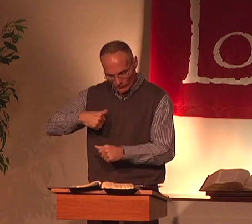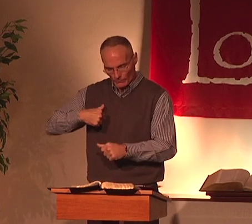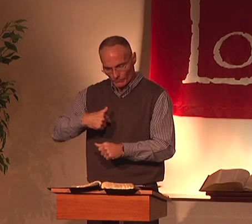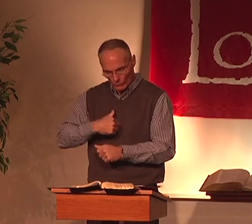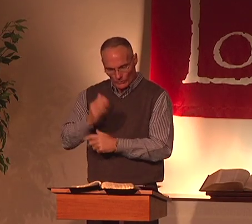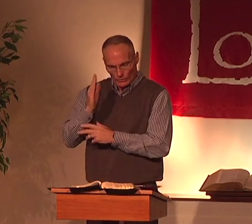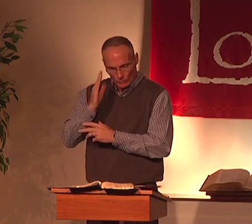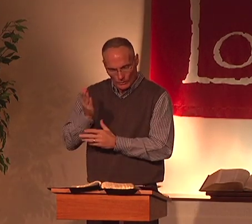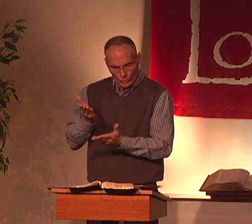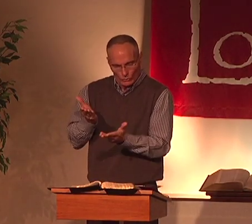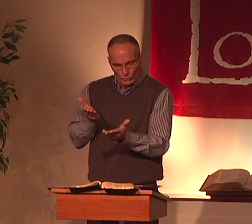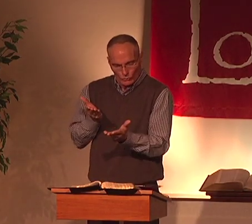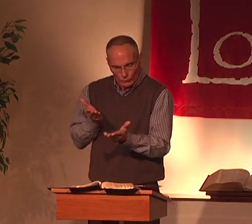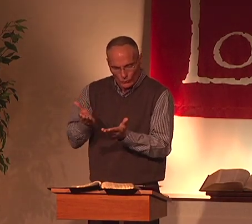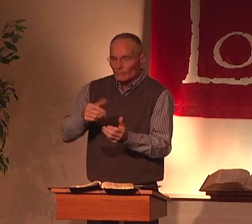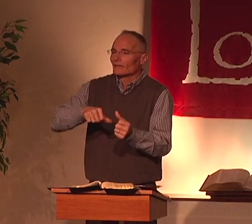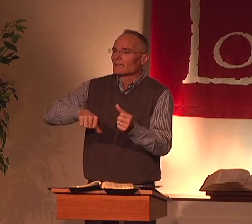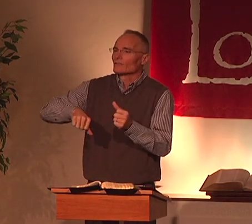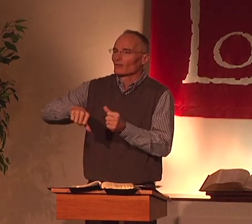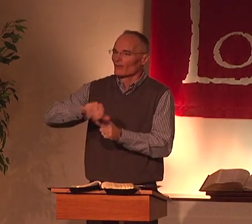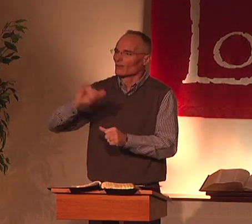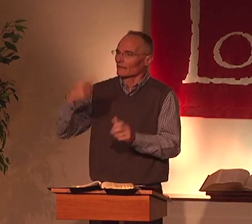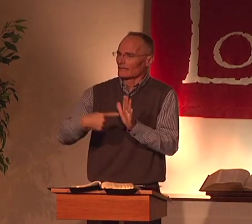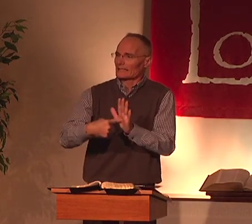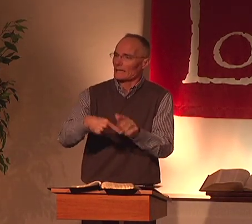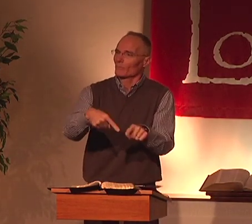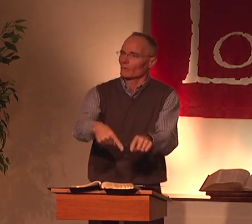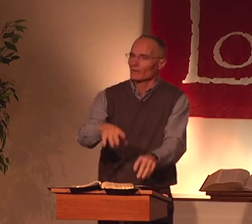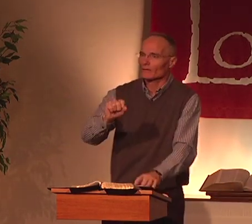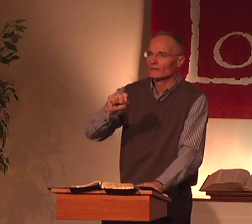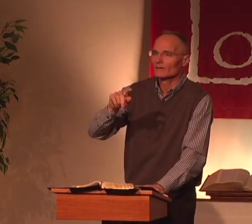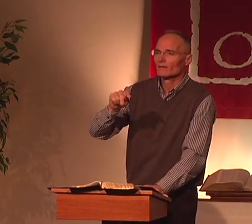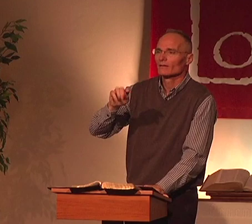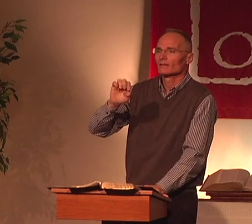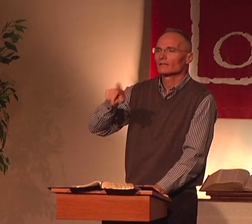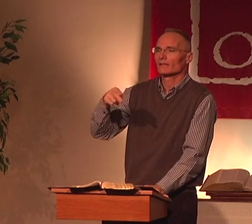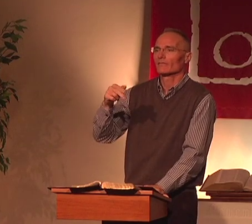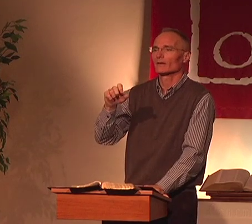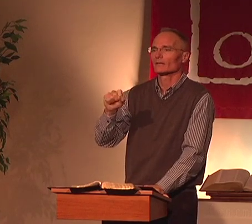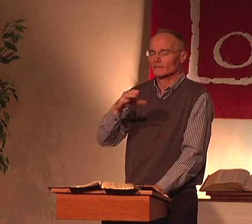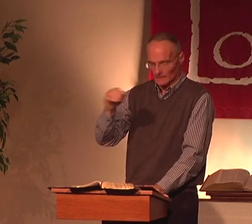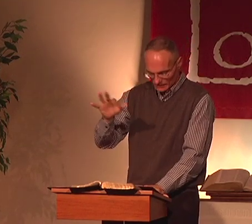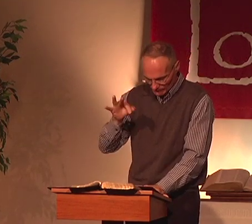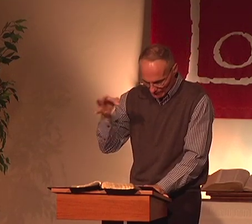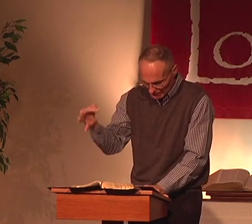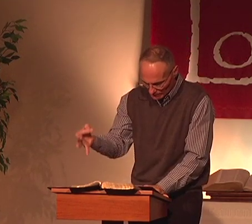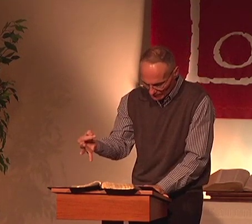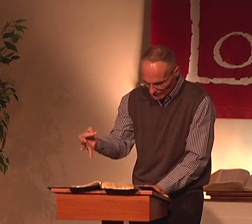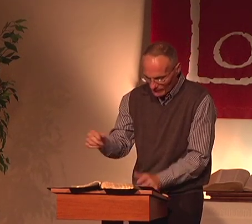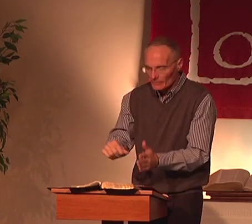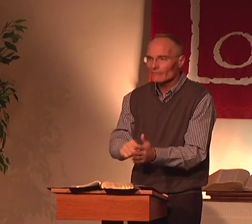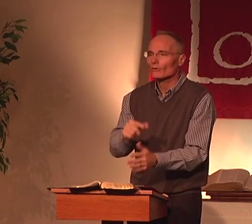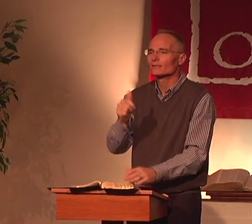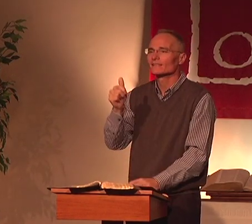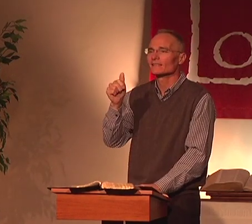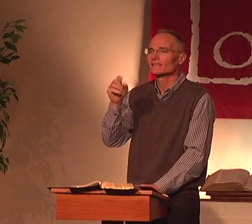We love each other We will serve Each other Like this example Stephanas And his family